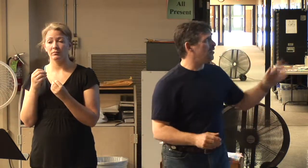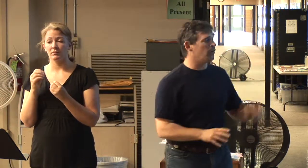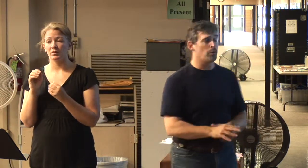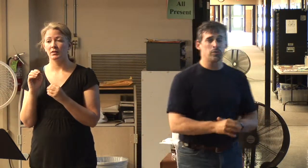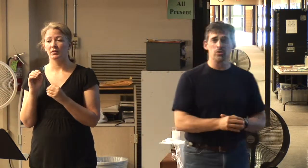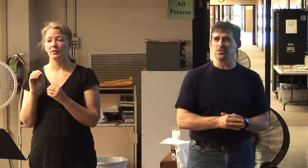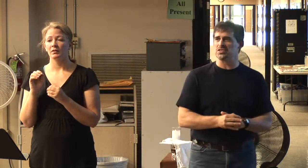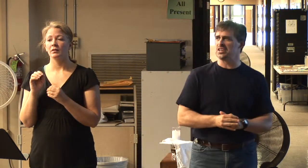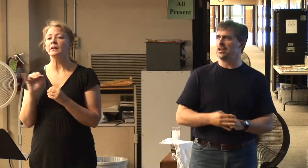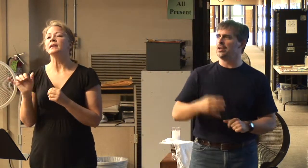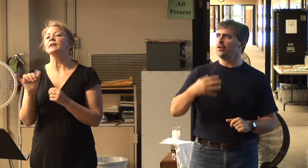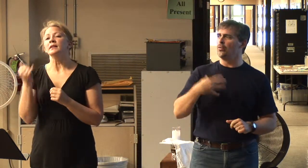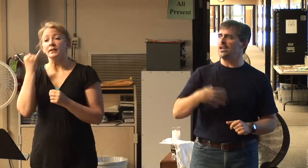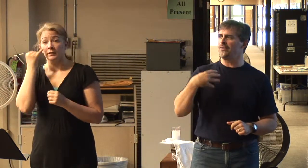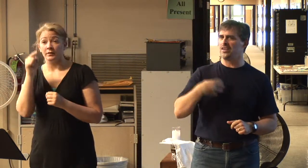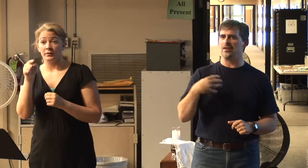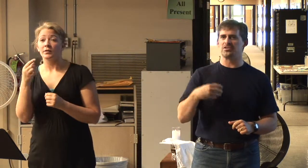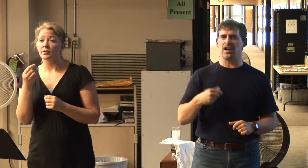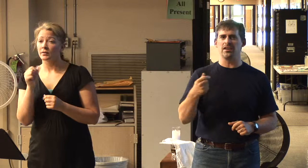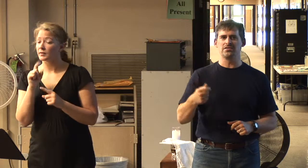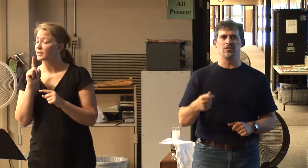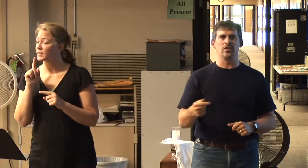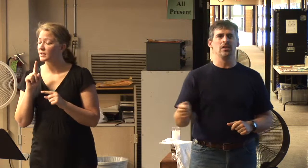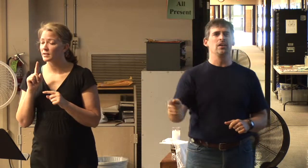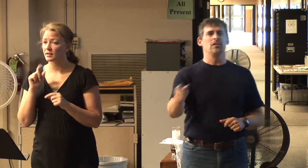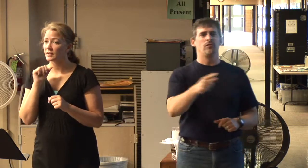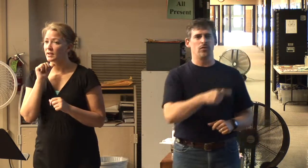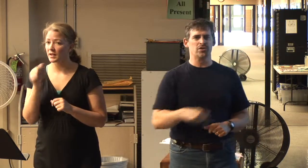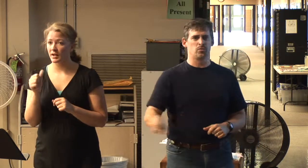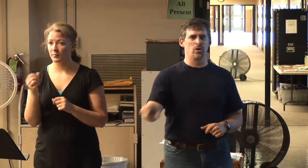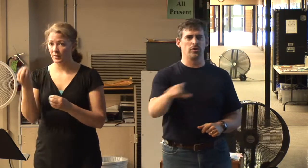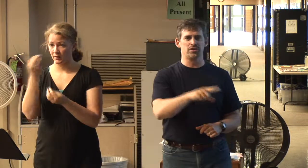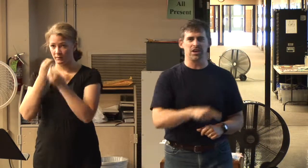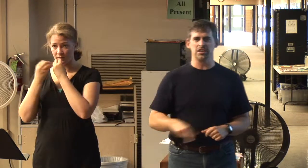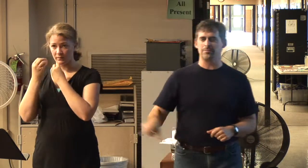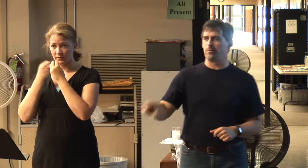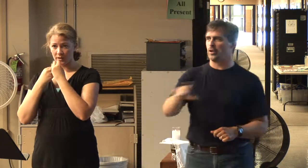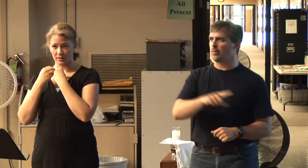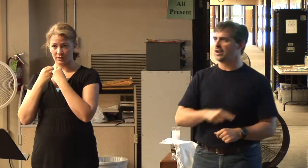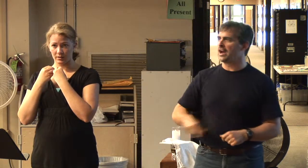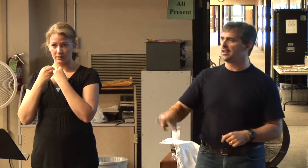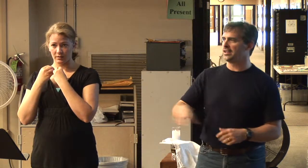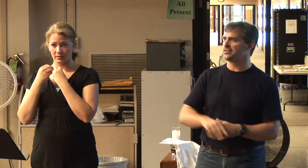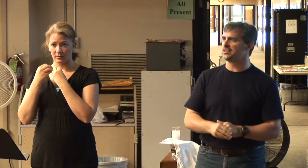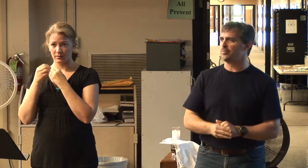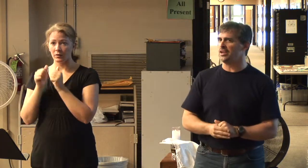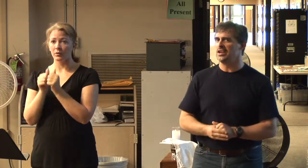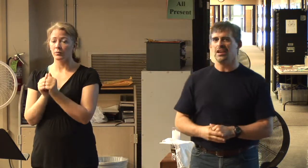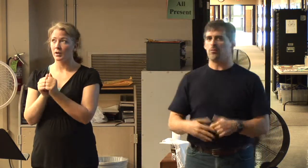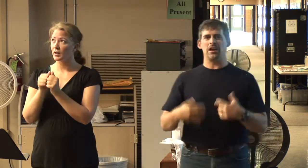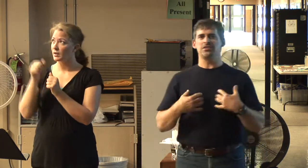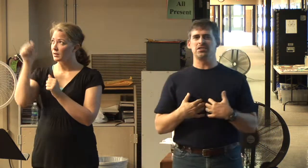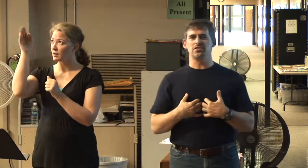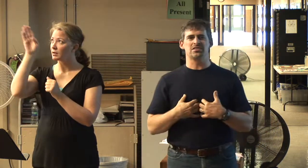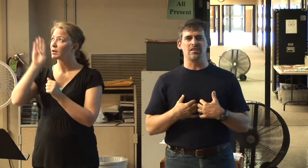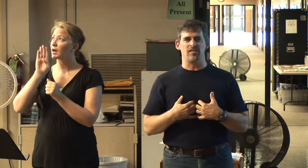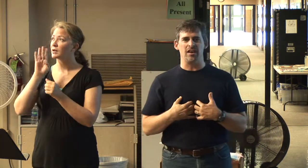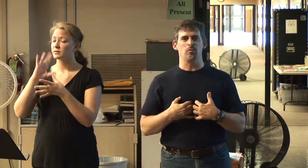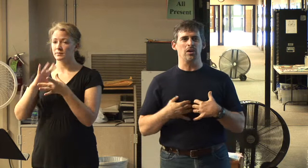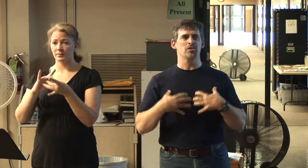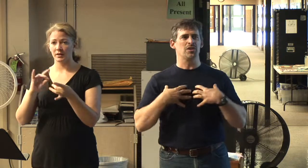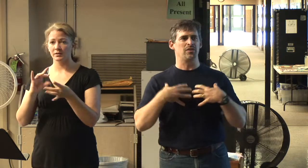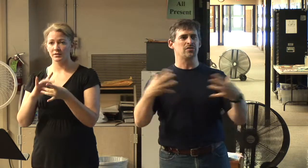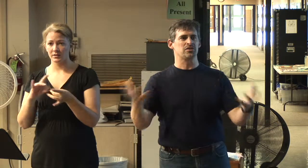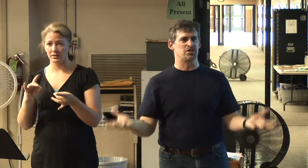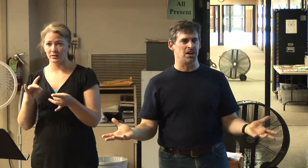Well, no, if we're producers, it's saying, we have gifts God has given for this world to change to be more like what God intends it to be. And we're not just here just to get